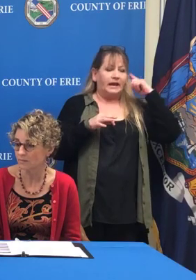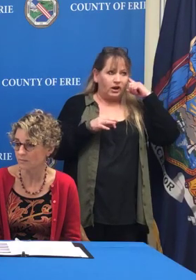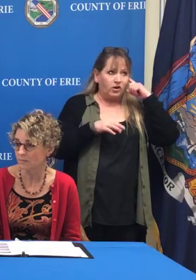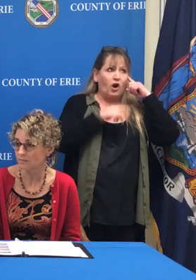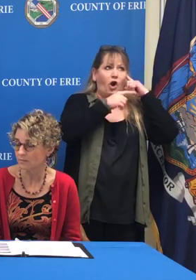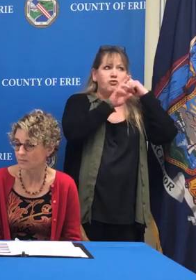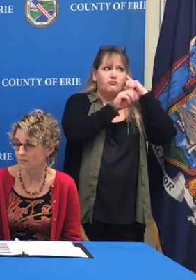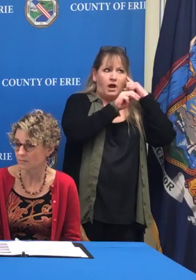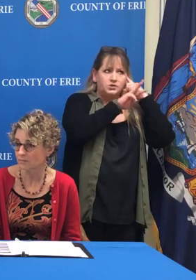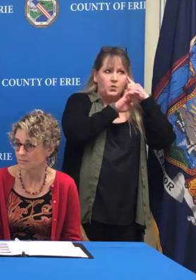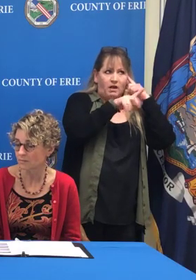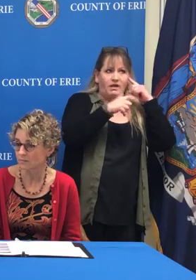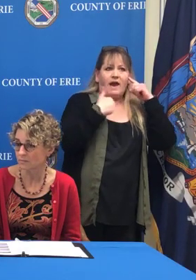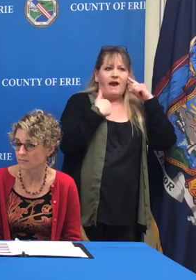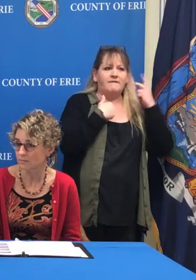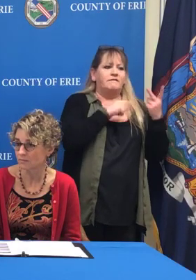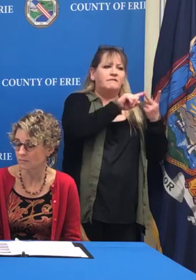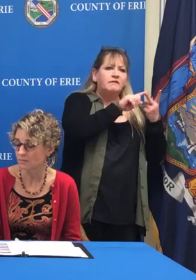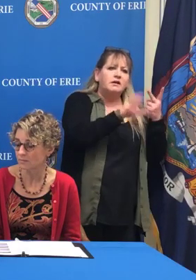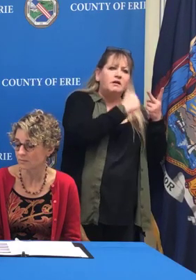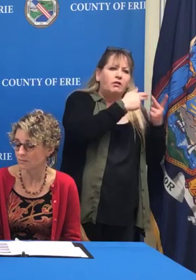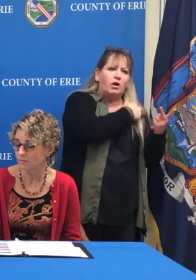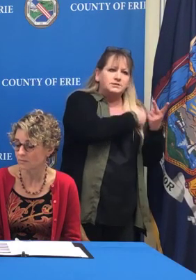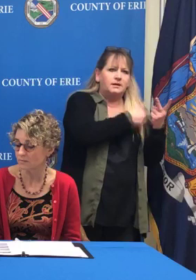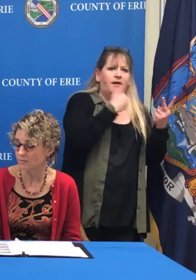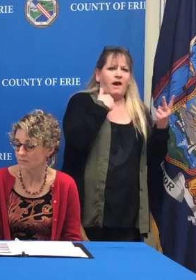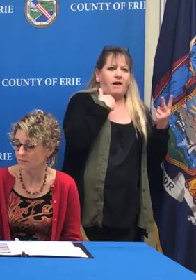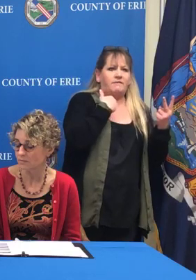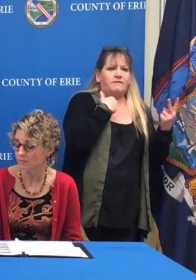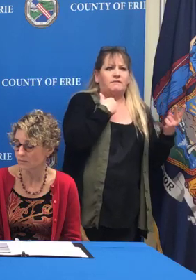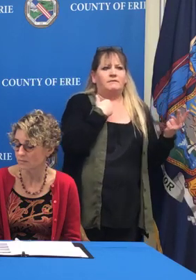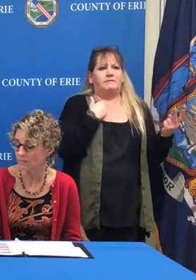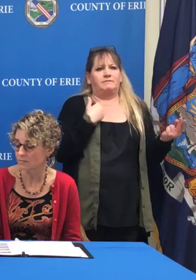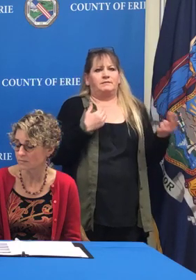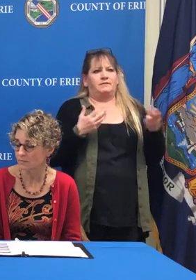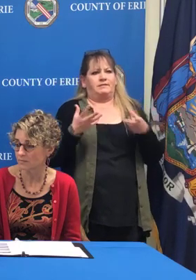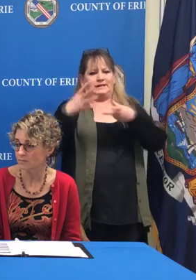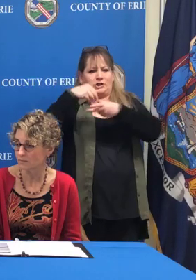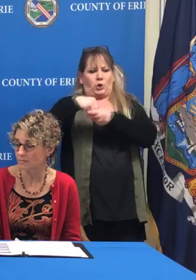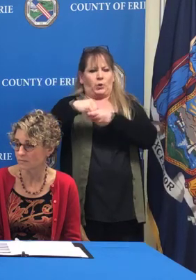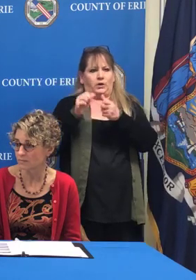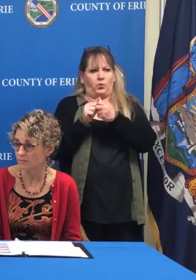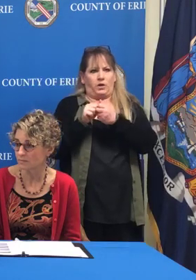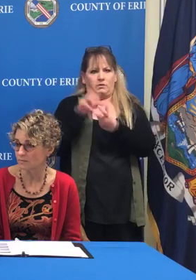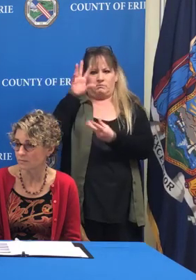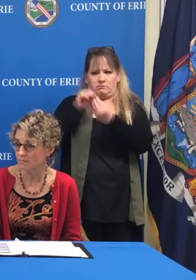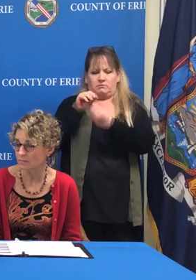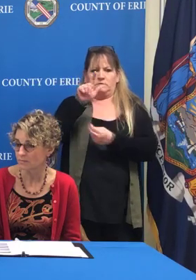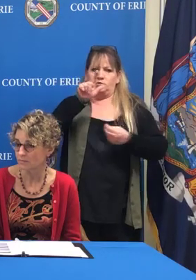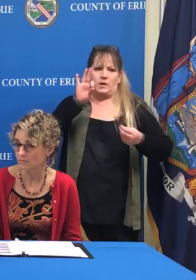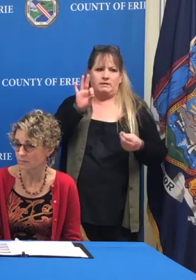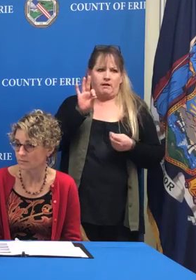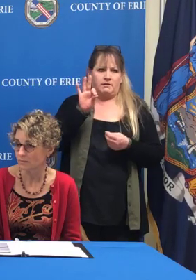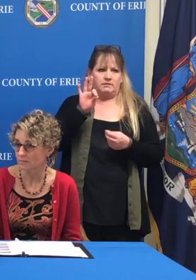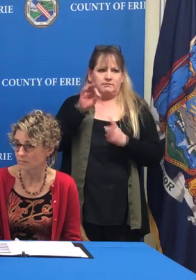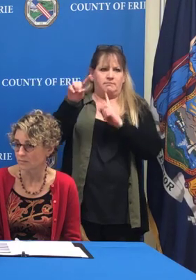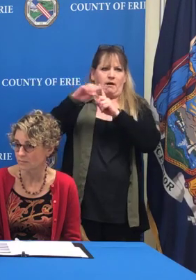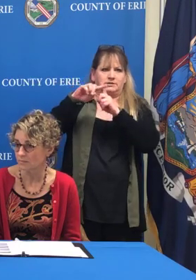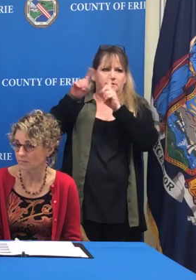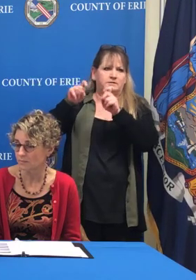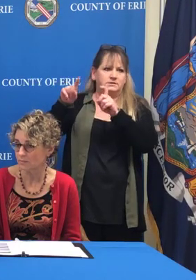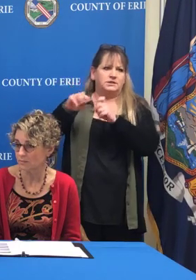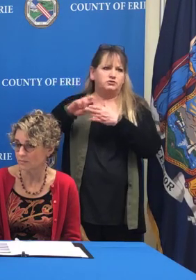case at Roswell, a case at another hospital, it has been a positive identification. It is included in our 29